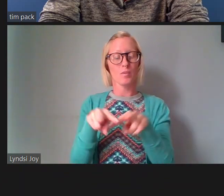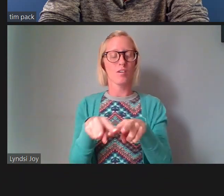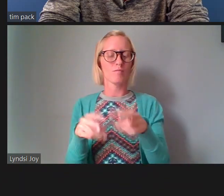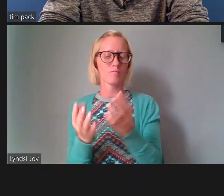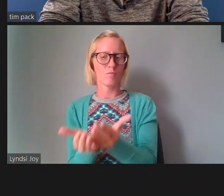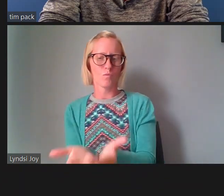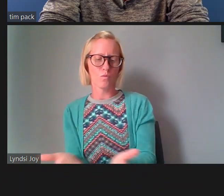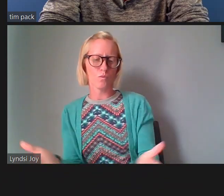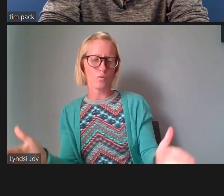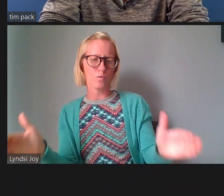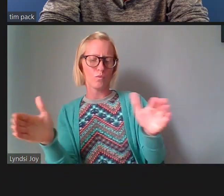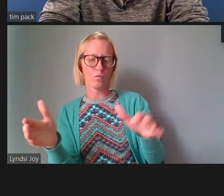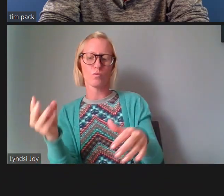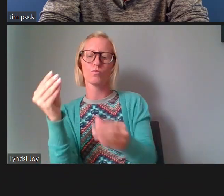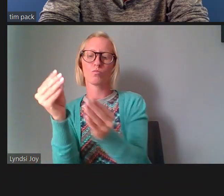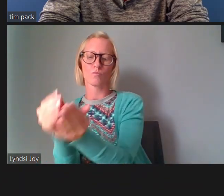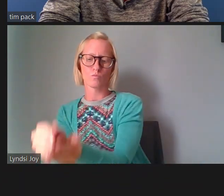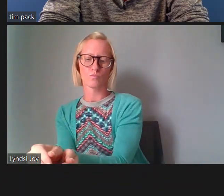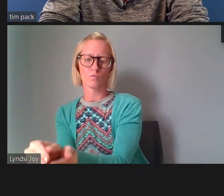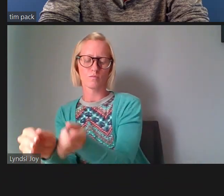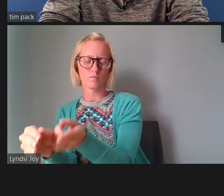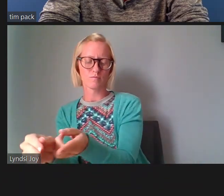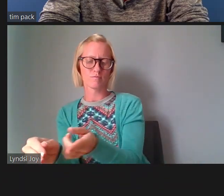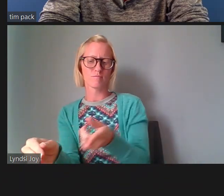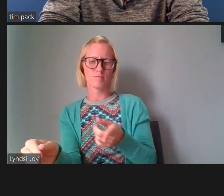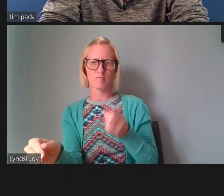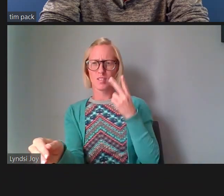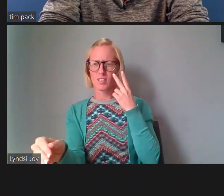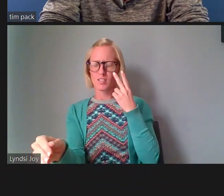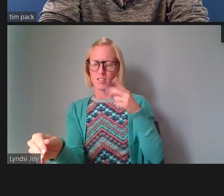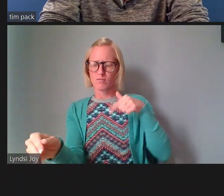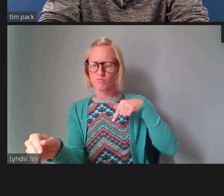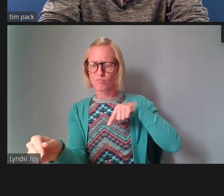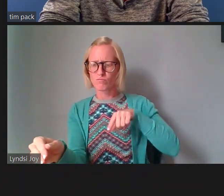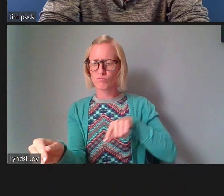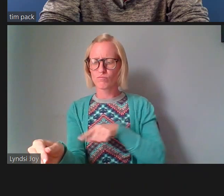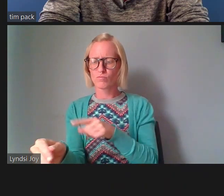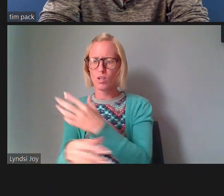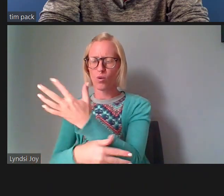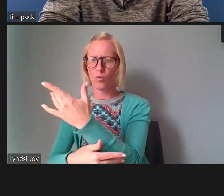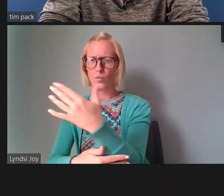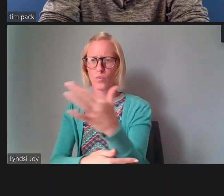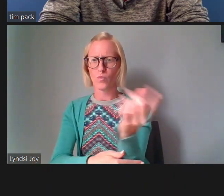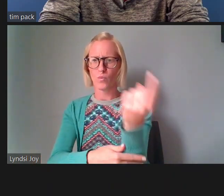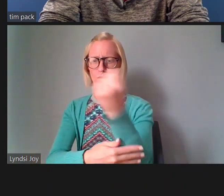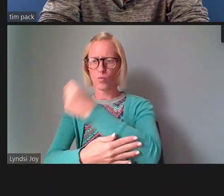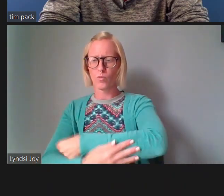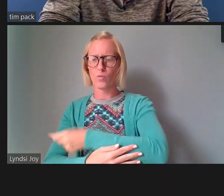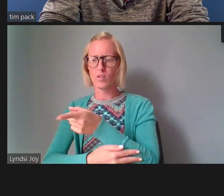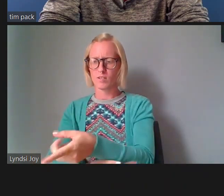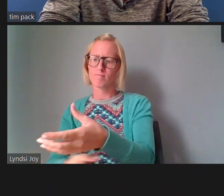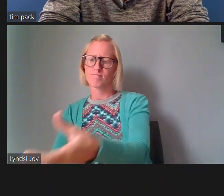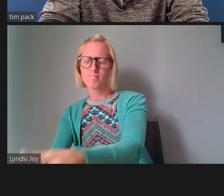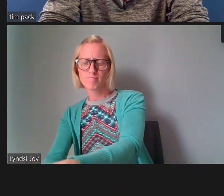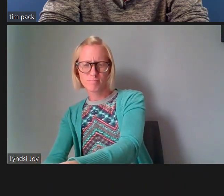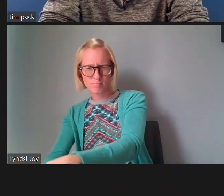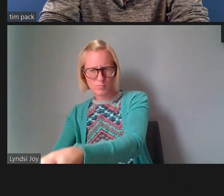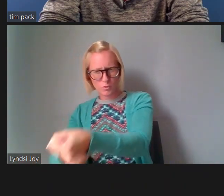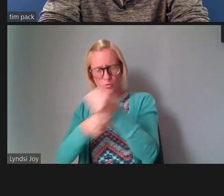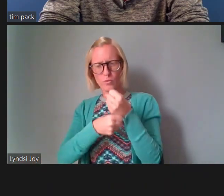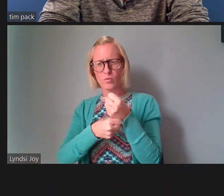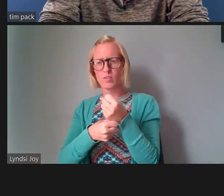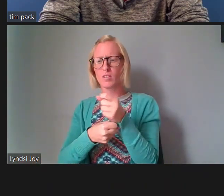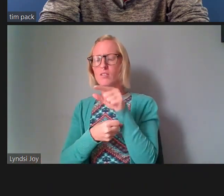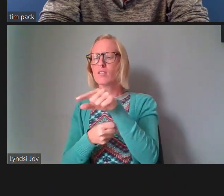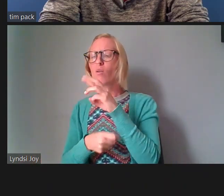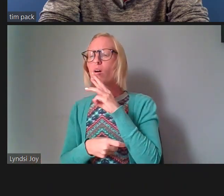lagoon. Indeed, the weight was already pulling a lump from the poor soil, and soon it would fall. He tore out the stem and began to poke out in the